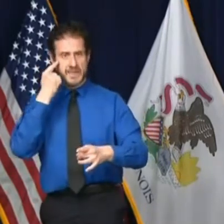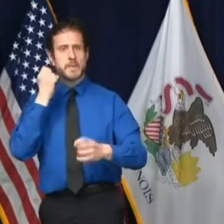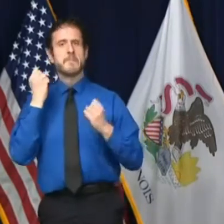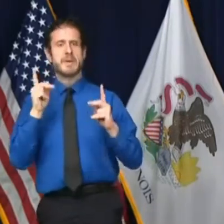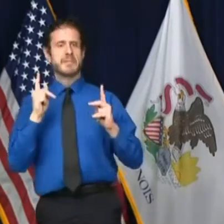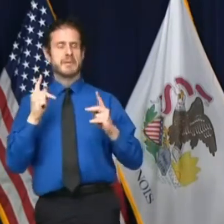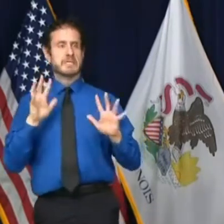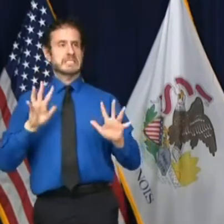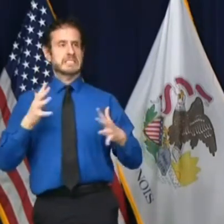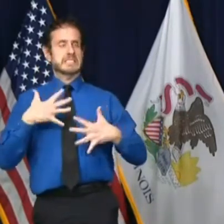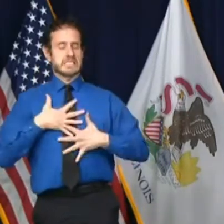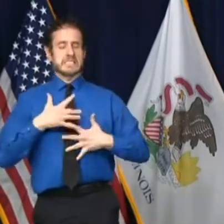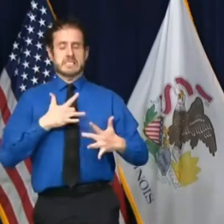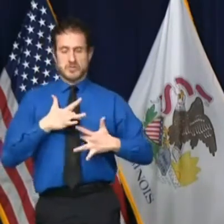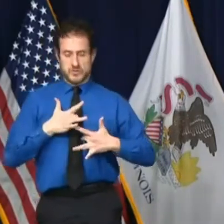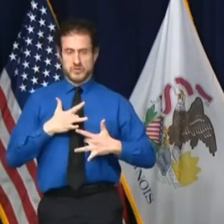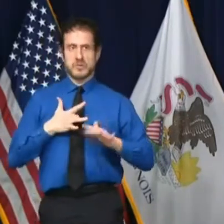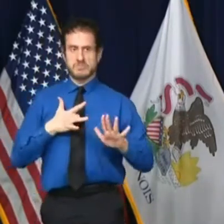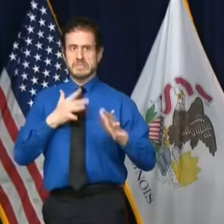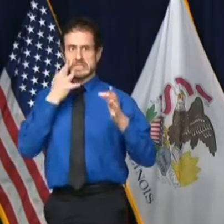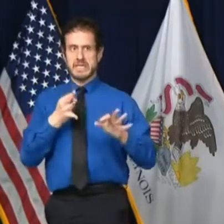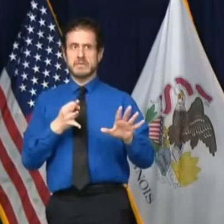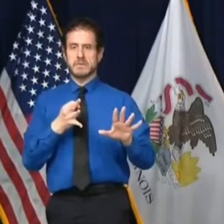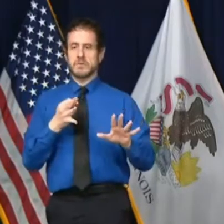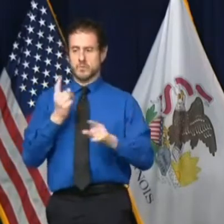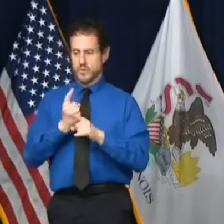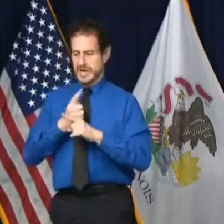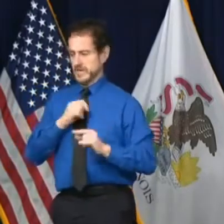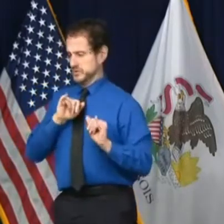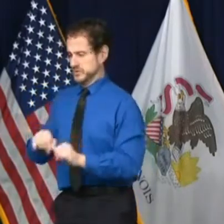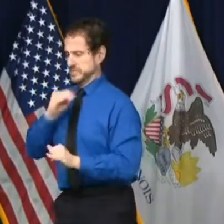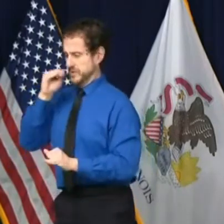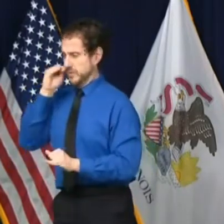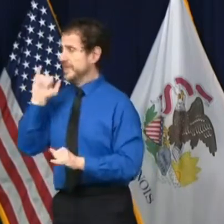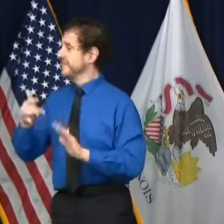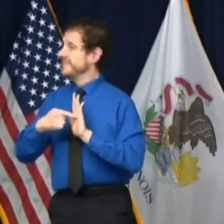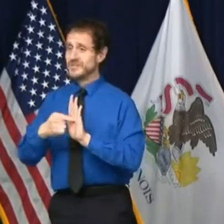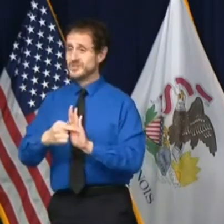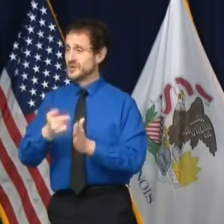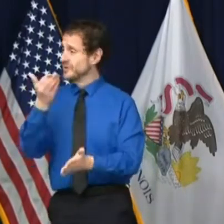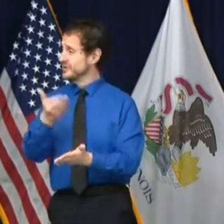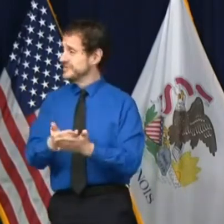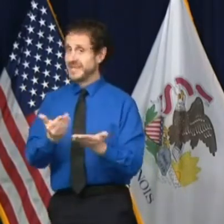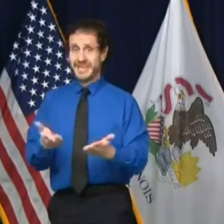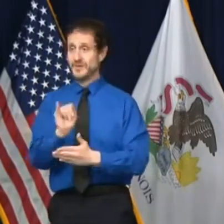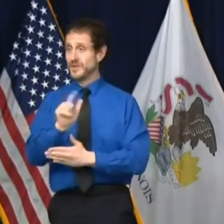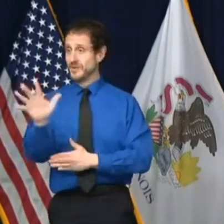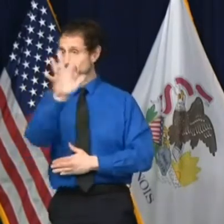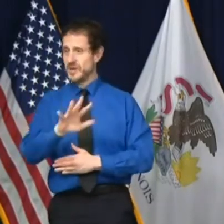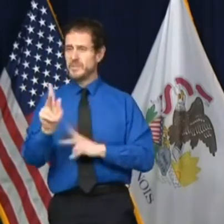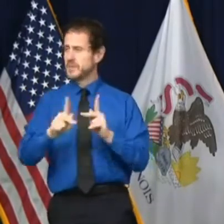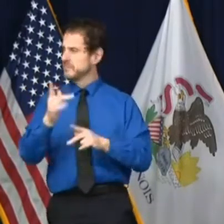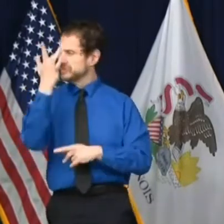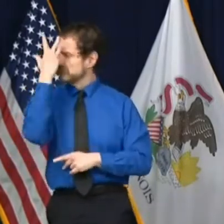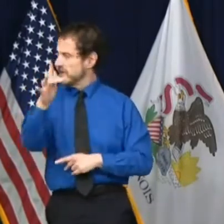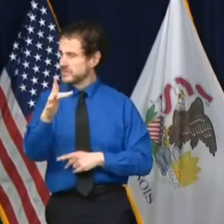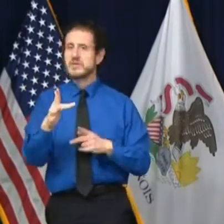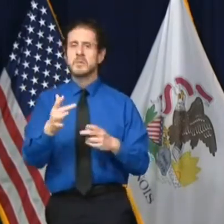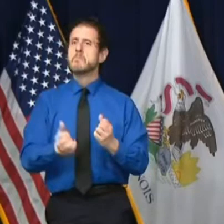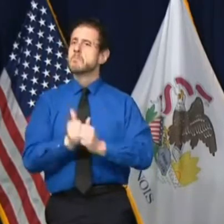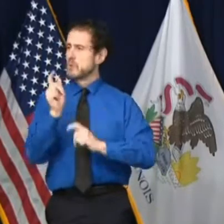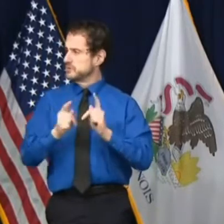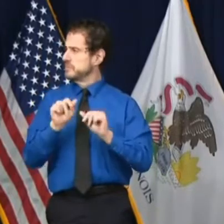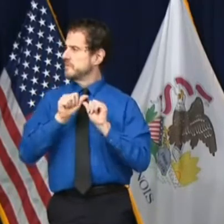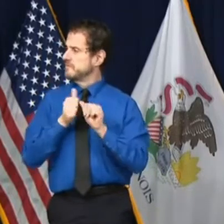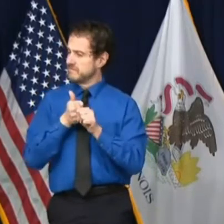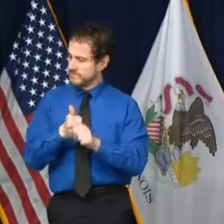naturally to that. And then I think that's evidence, by the way, of how smart people are in our state, and the fact that people have followed the stay-at-home